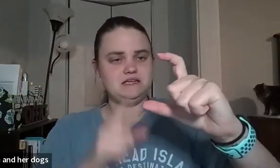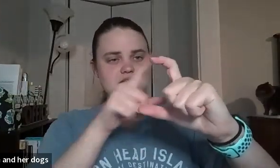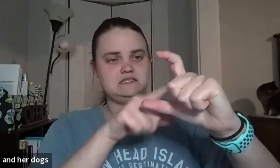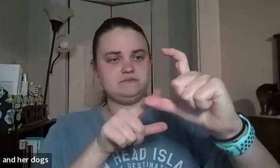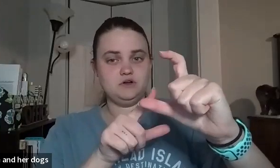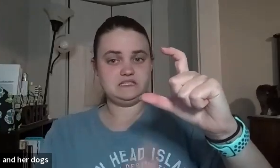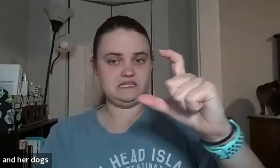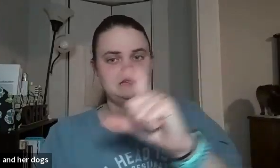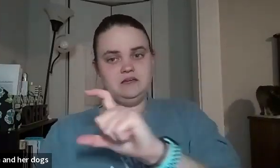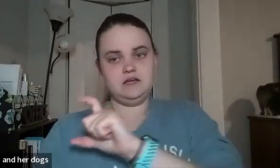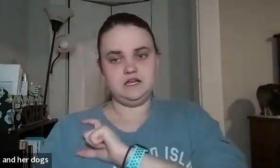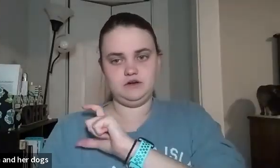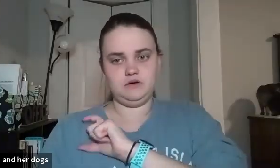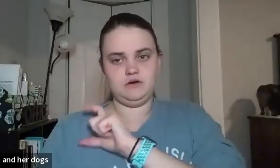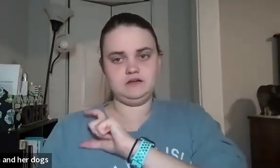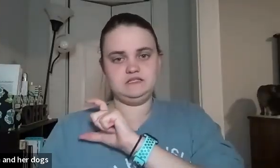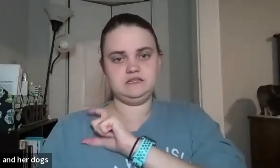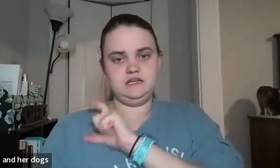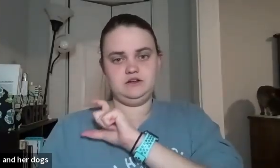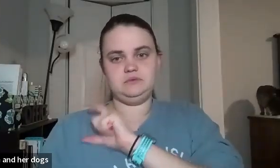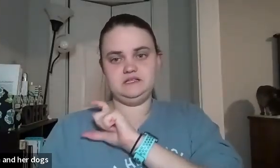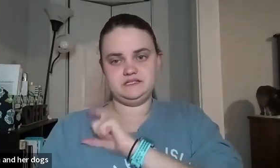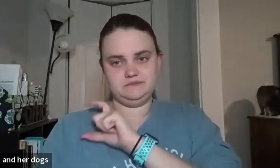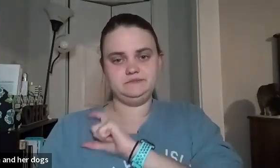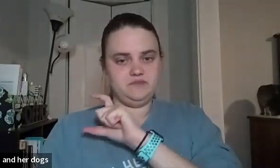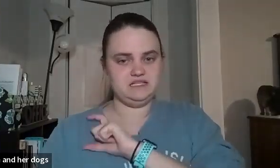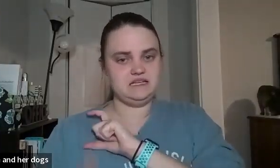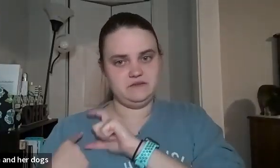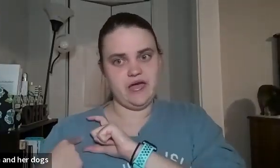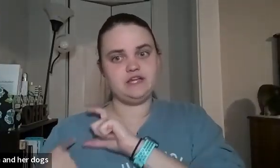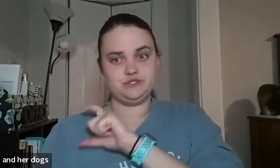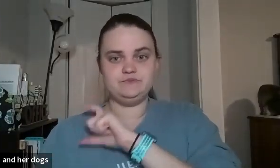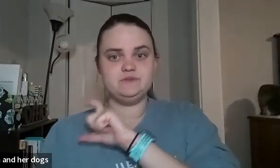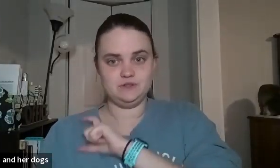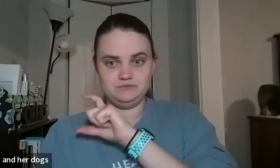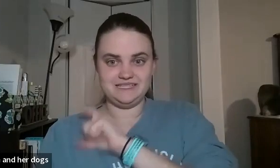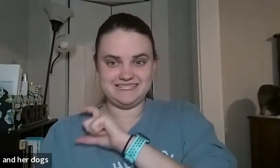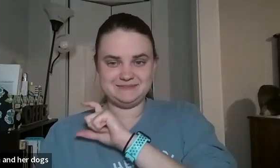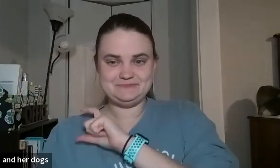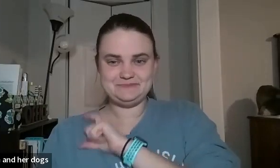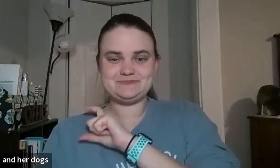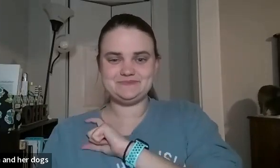It's this small C and you go across and you go police. And it's like the badge. So police.